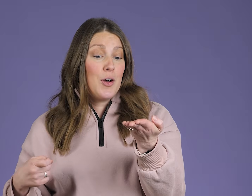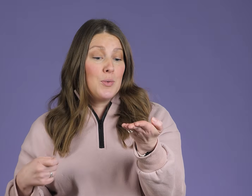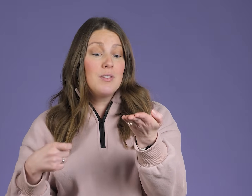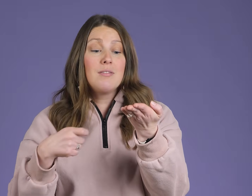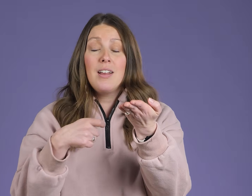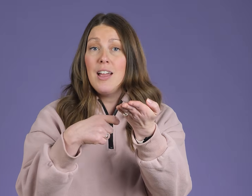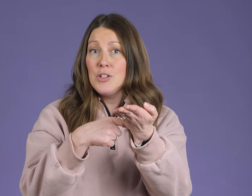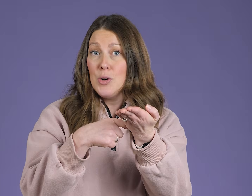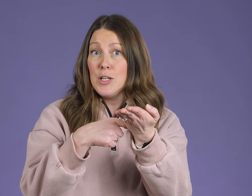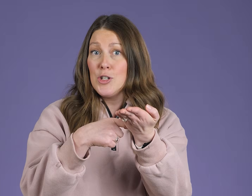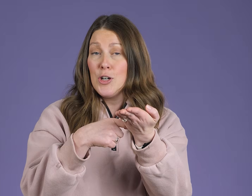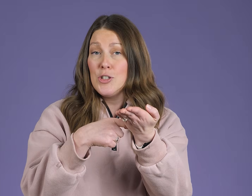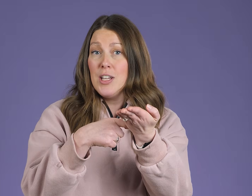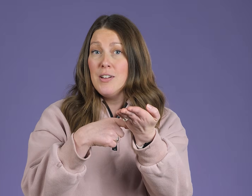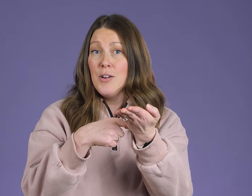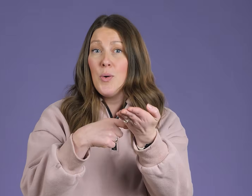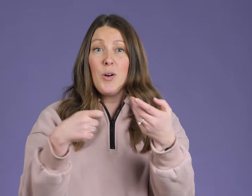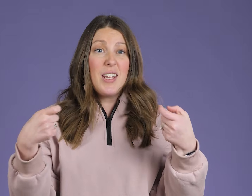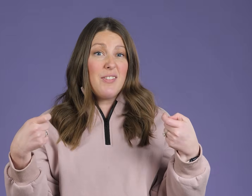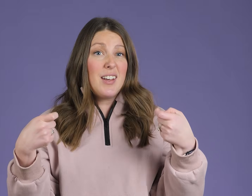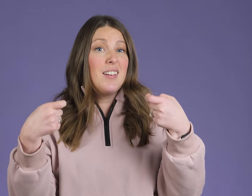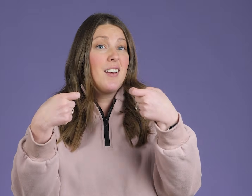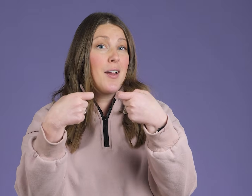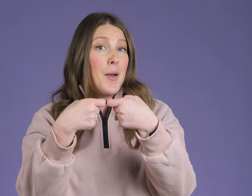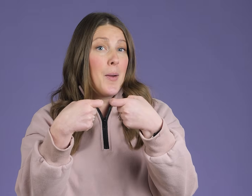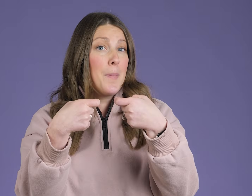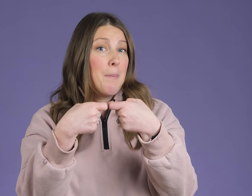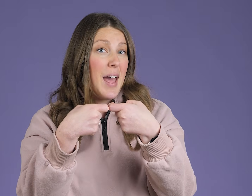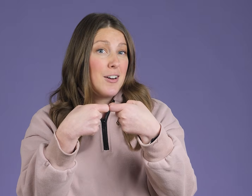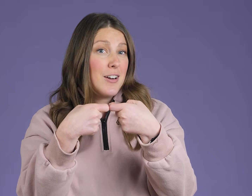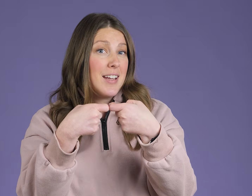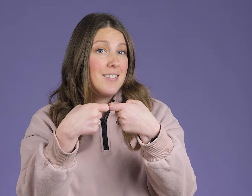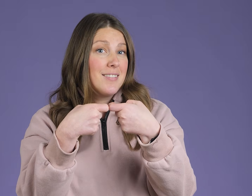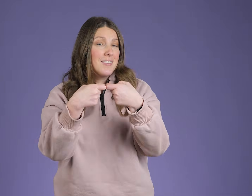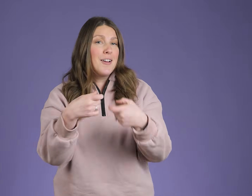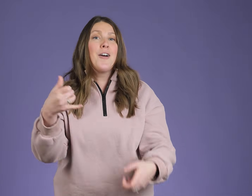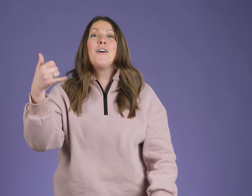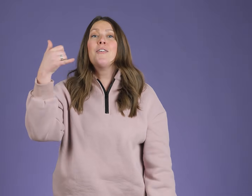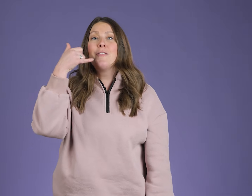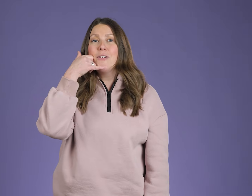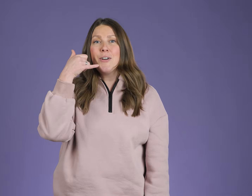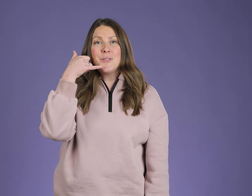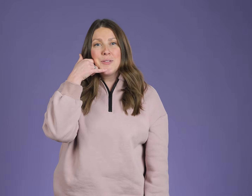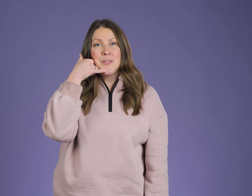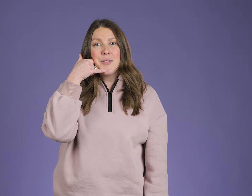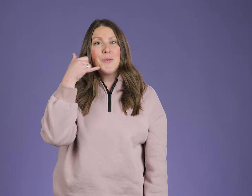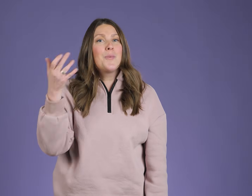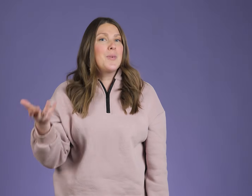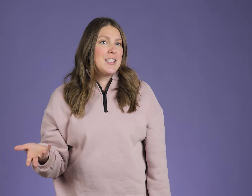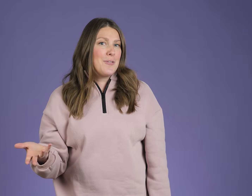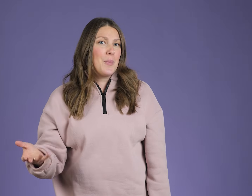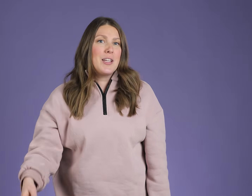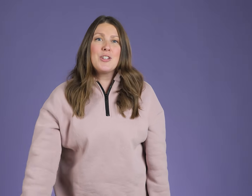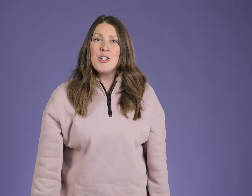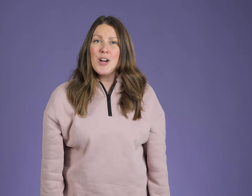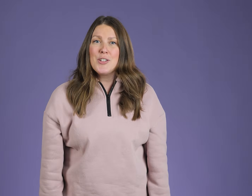phone and showing charging, or even battery. Phone with different ways to charge.